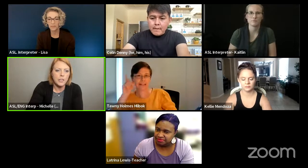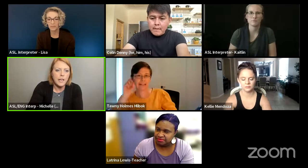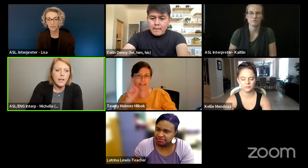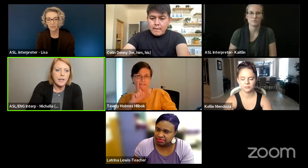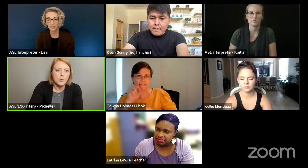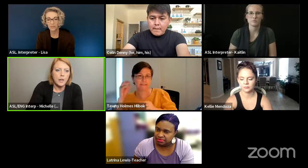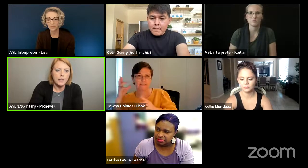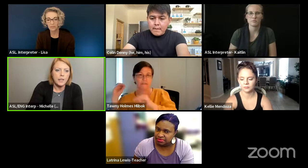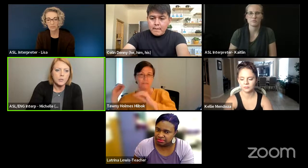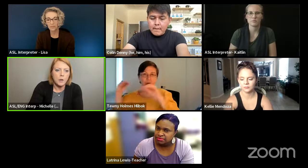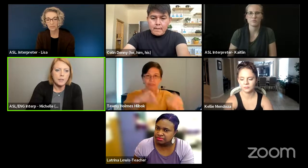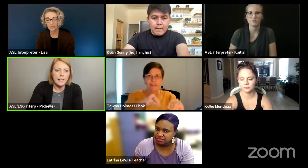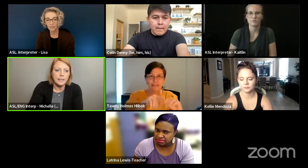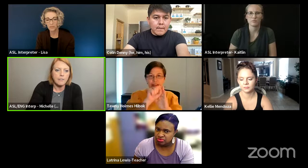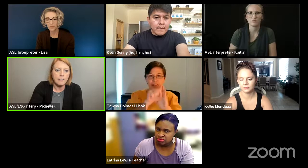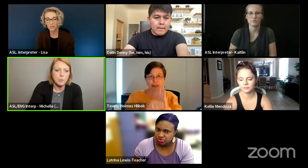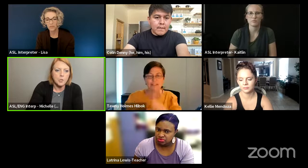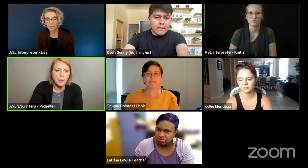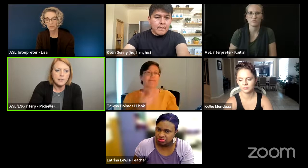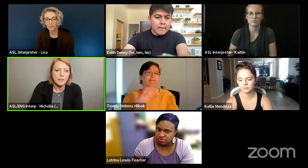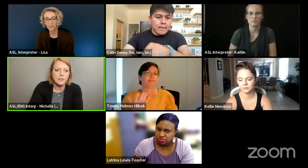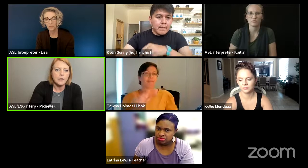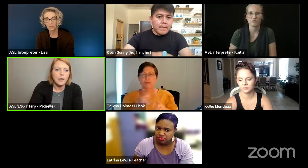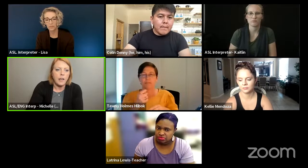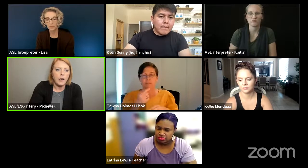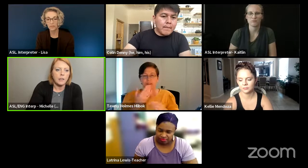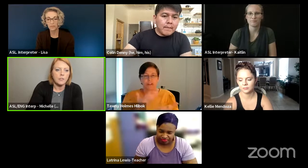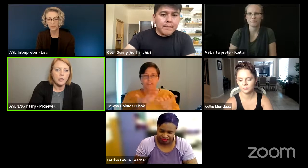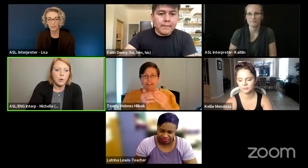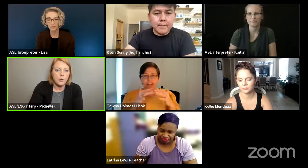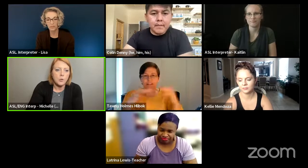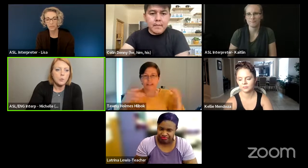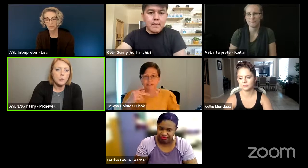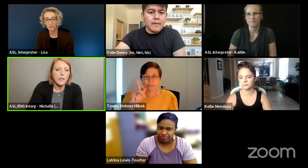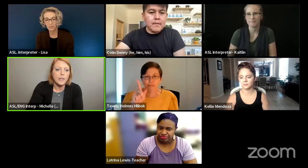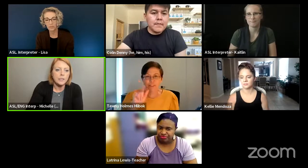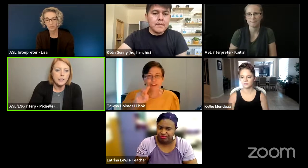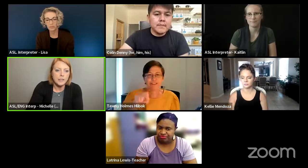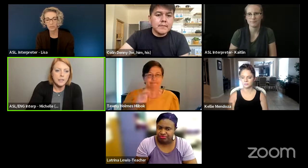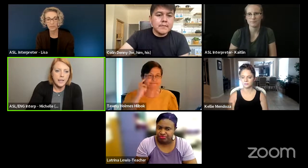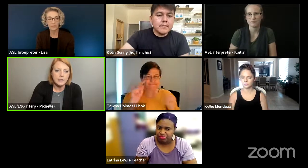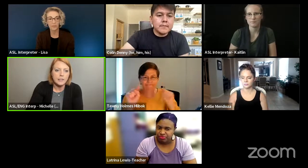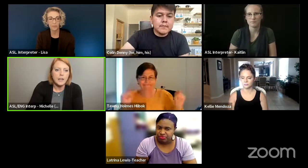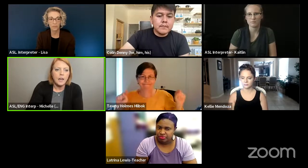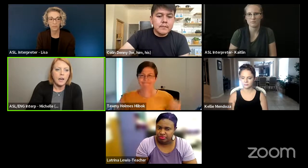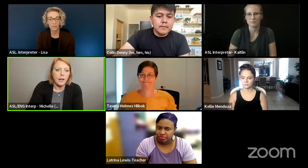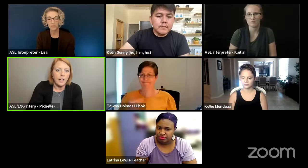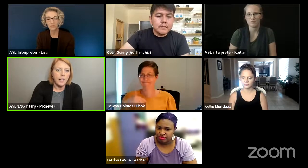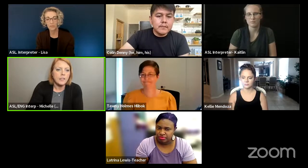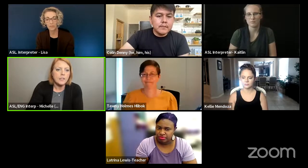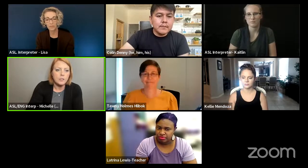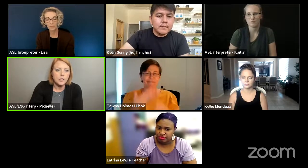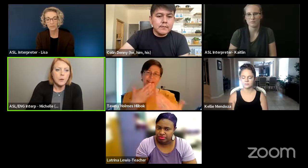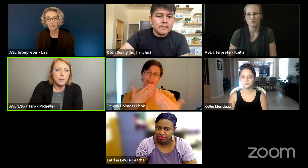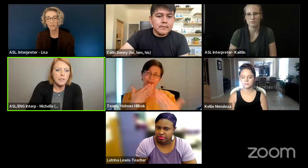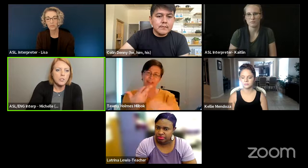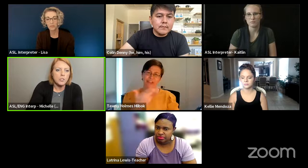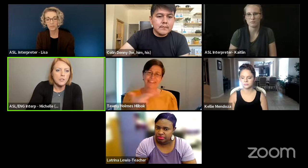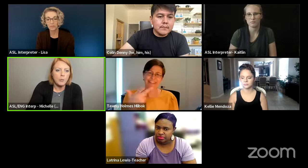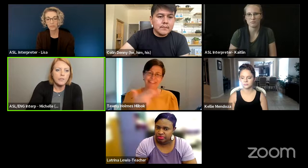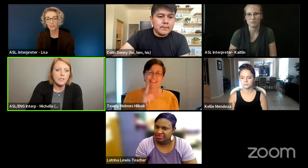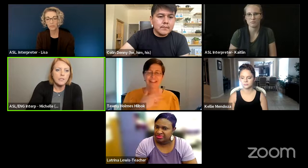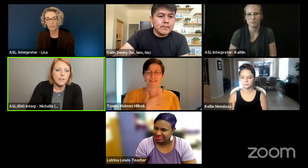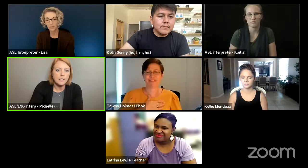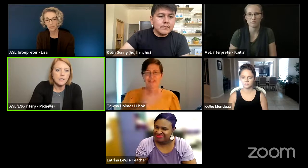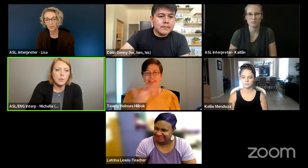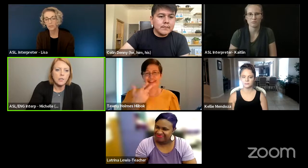perspective journey, as well as from a late deafened perspective, and for those who move into the state and the diverse